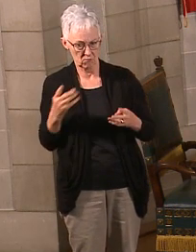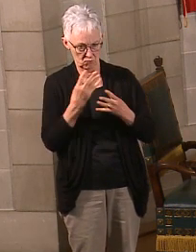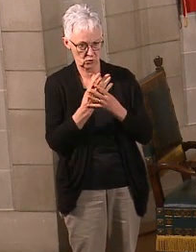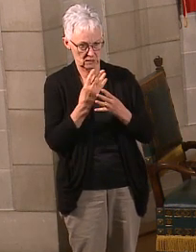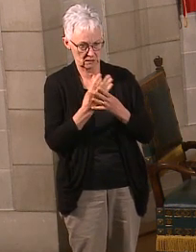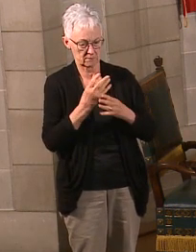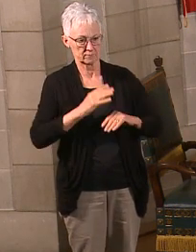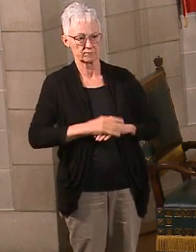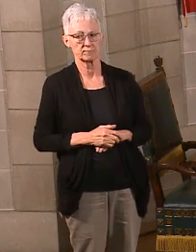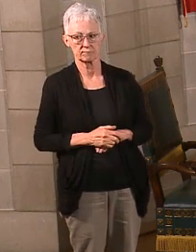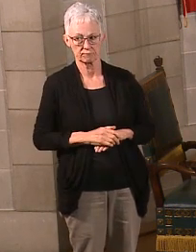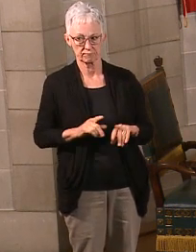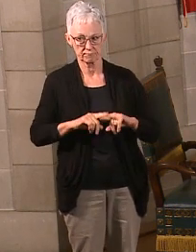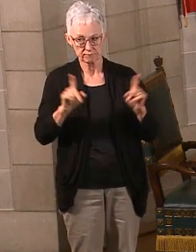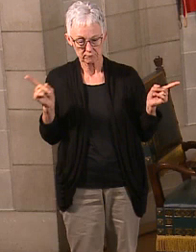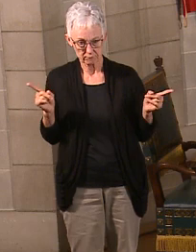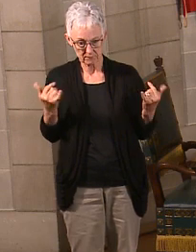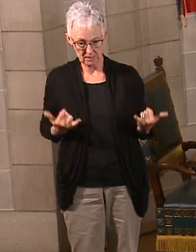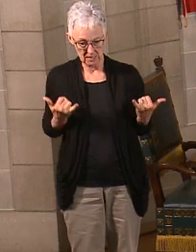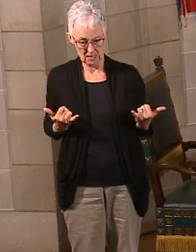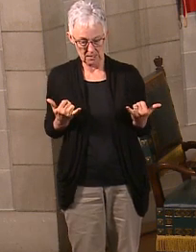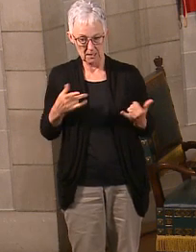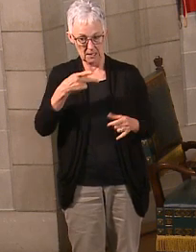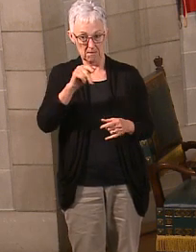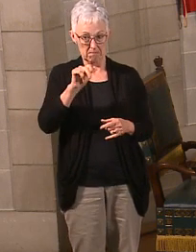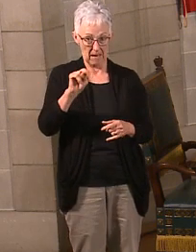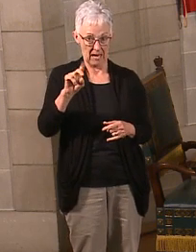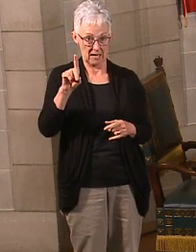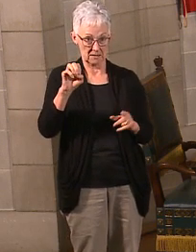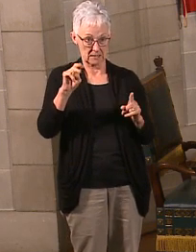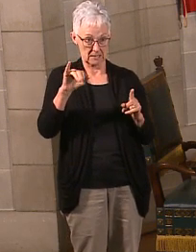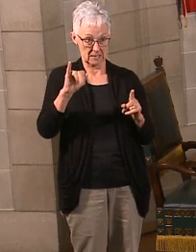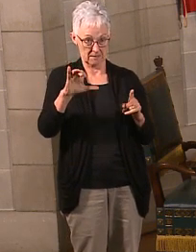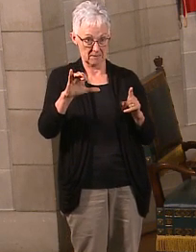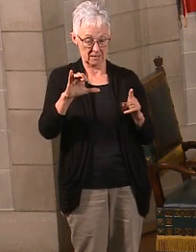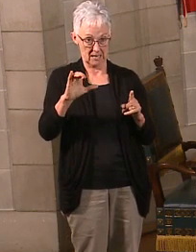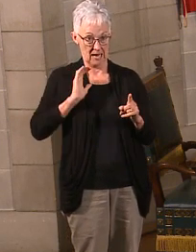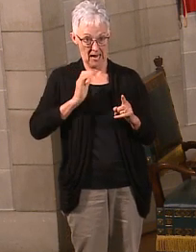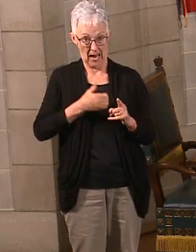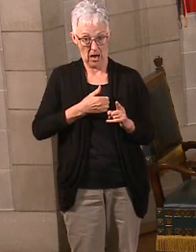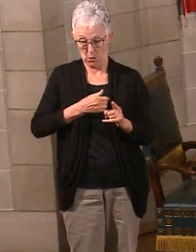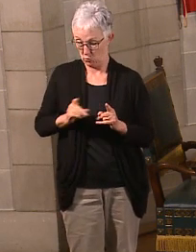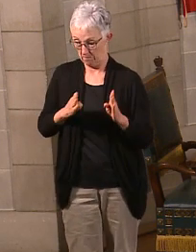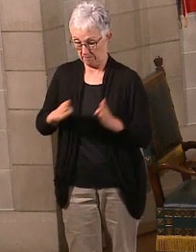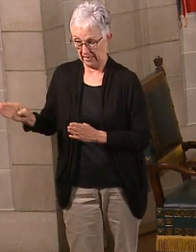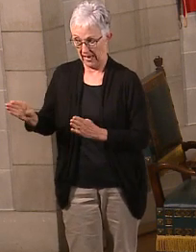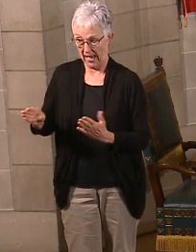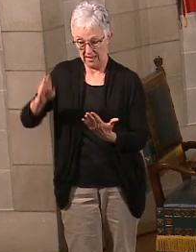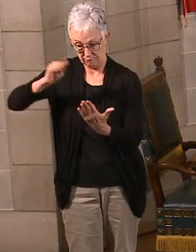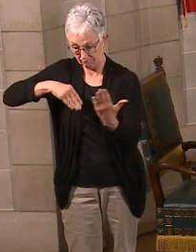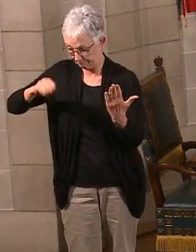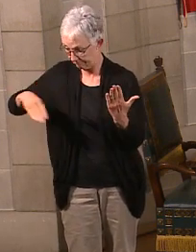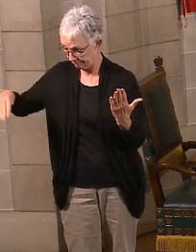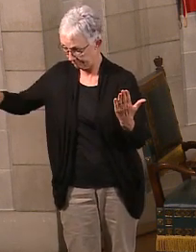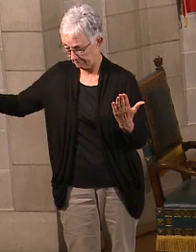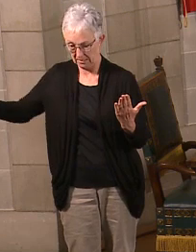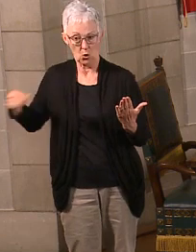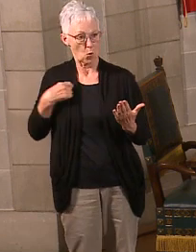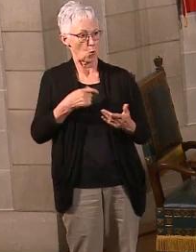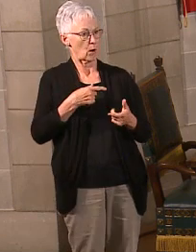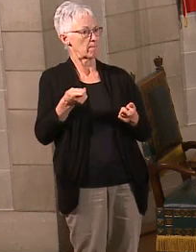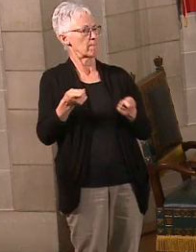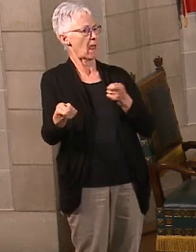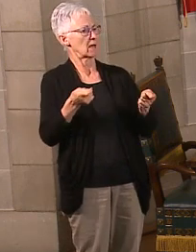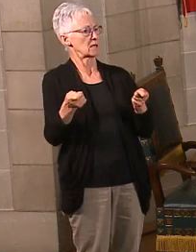ago. But that pandemic plan gave us the tools and the guidance we needed to manage that well. And